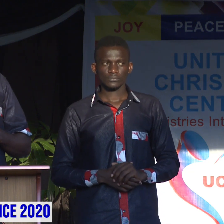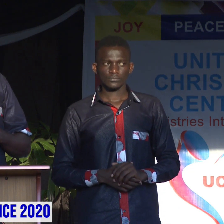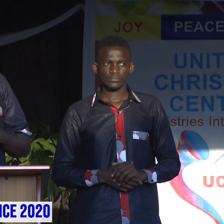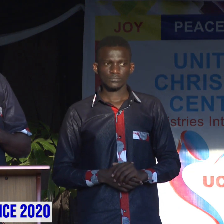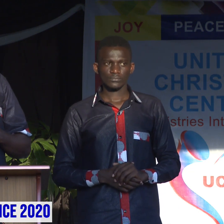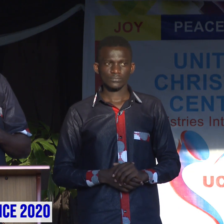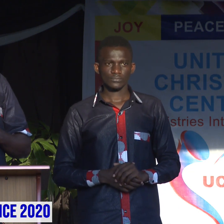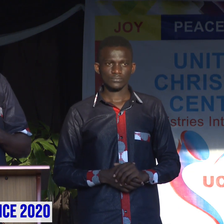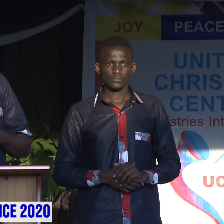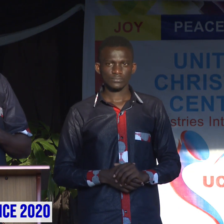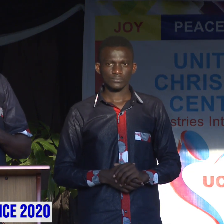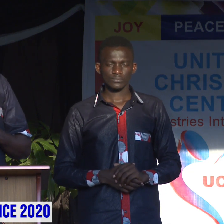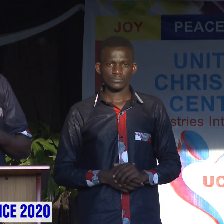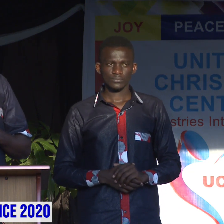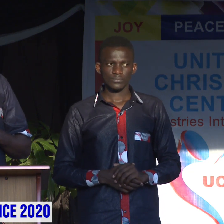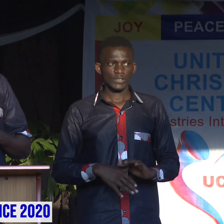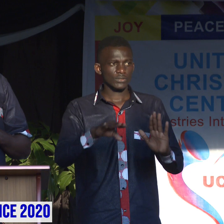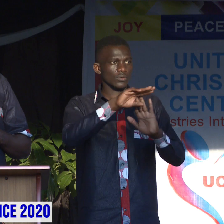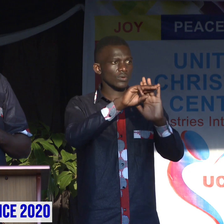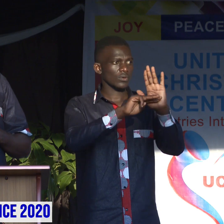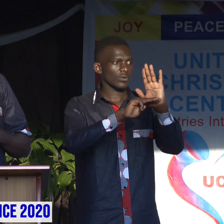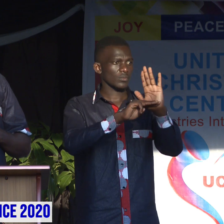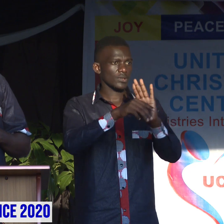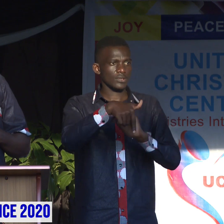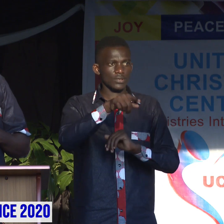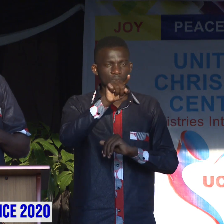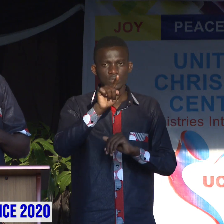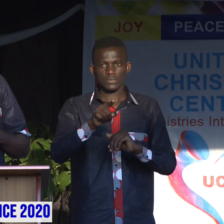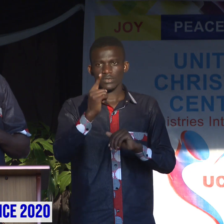Okuva kule 16, Matayo musanvu.